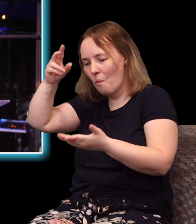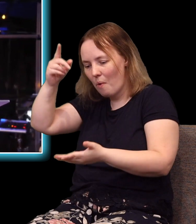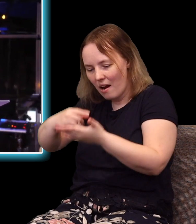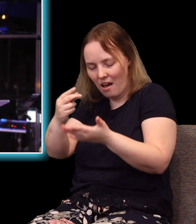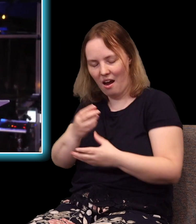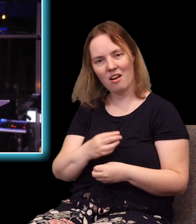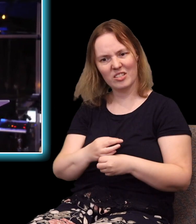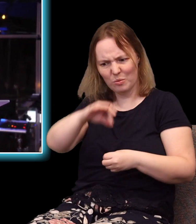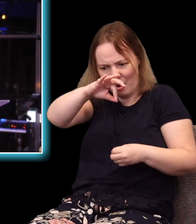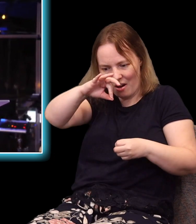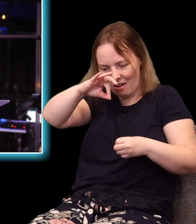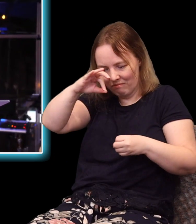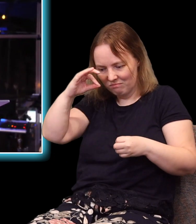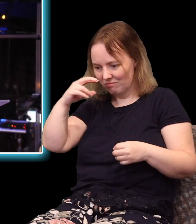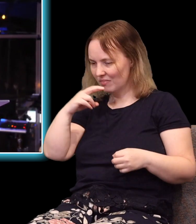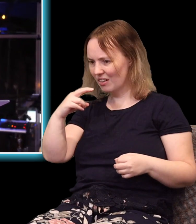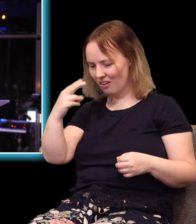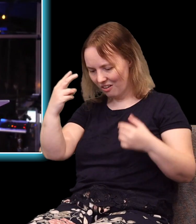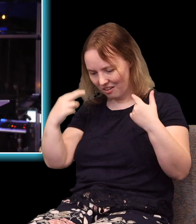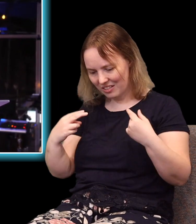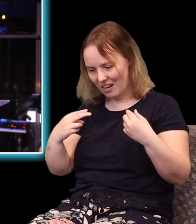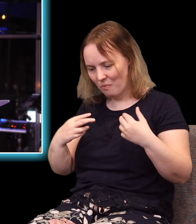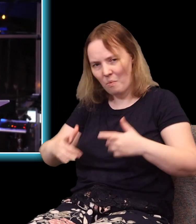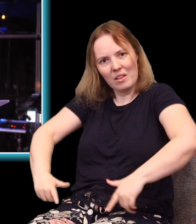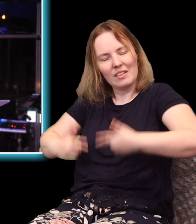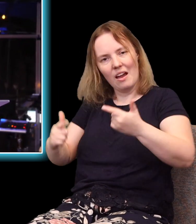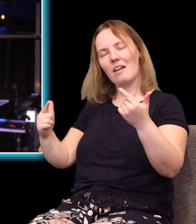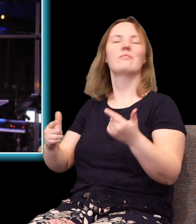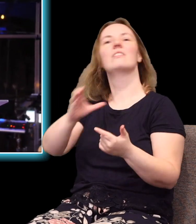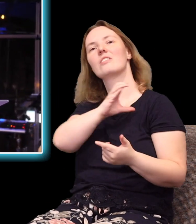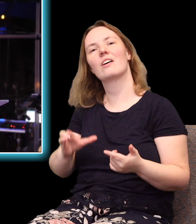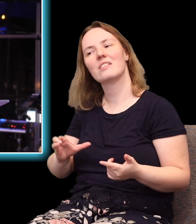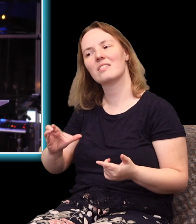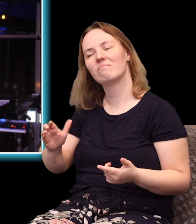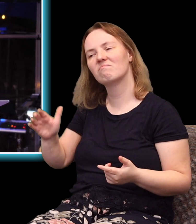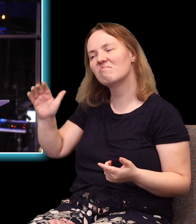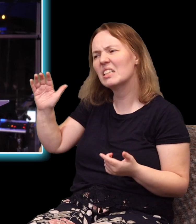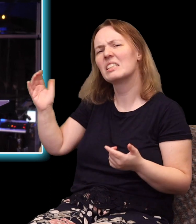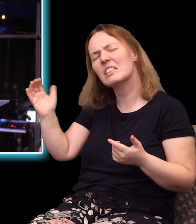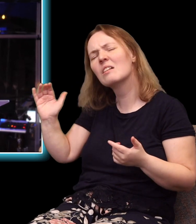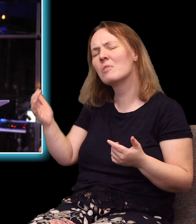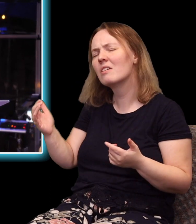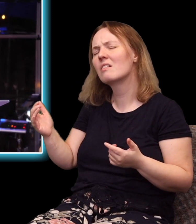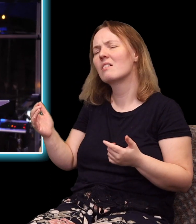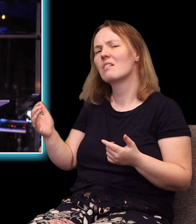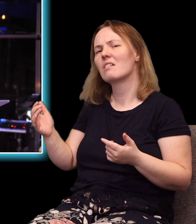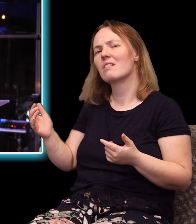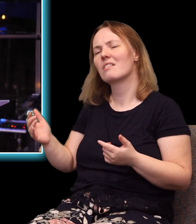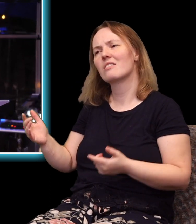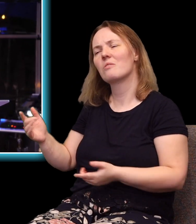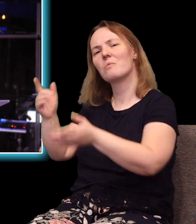what our spirit looks like when we have come alive to Christ. I believe it's similar to what Jesus showed to